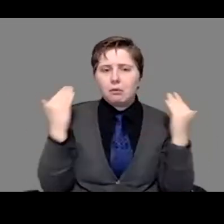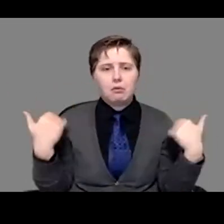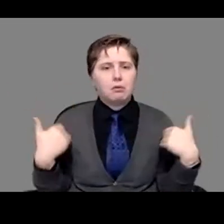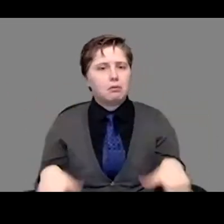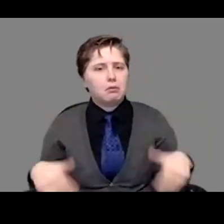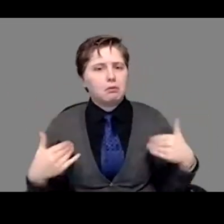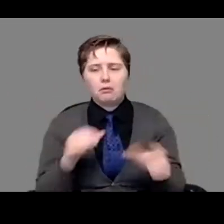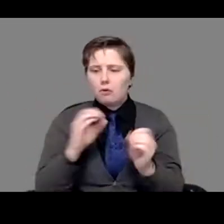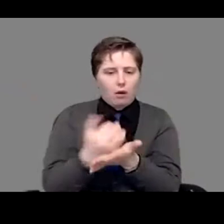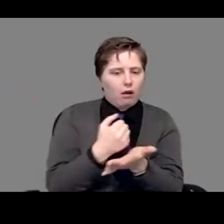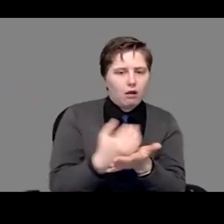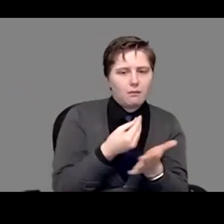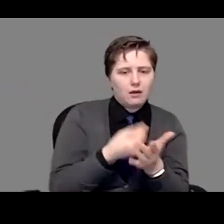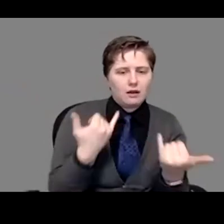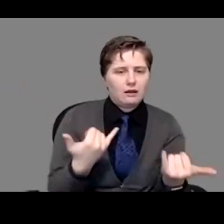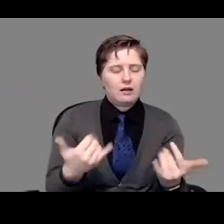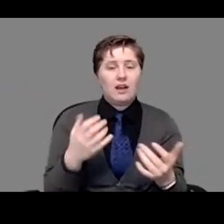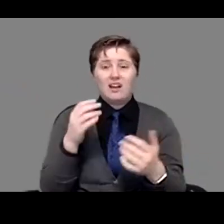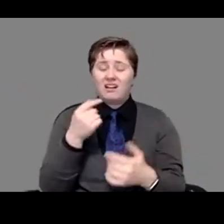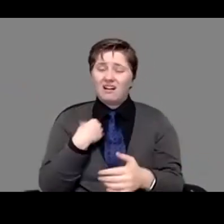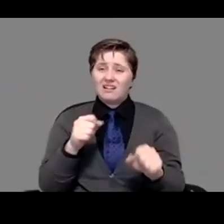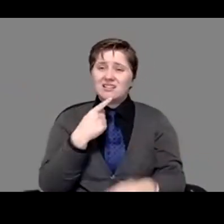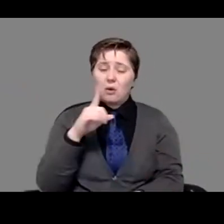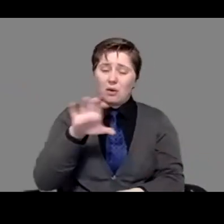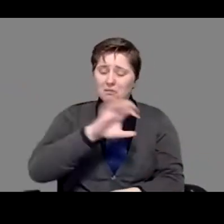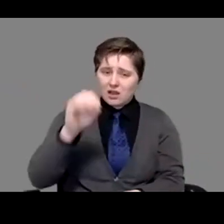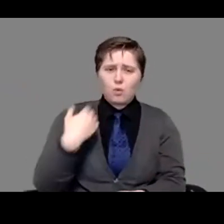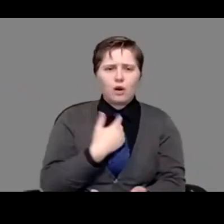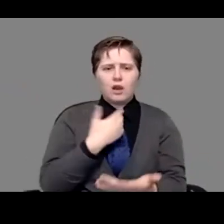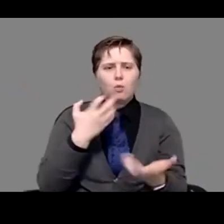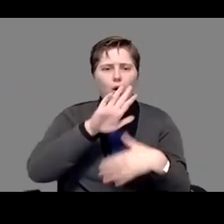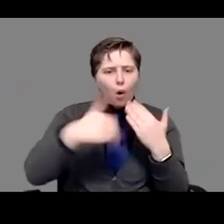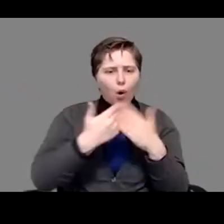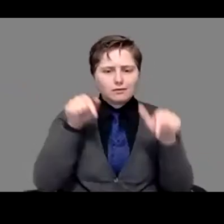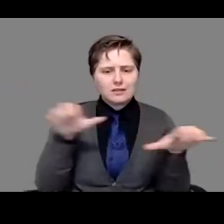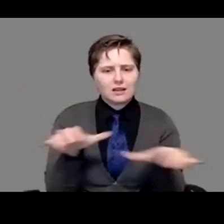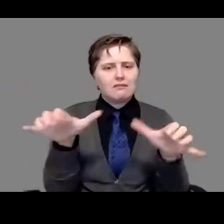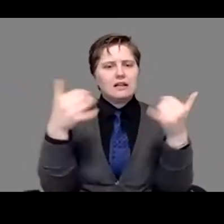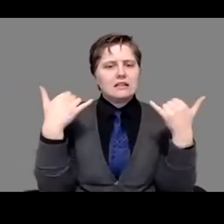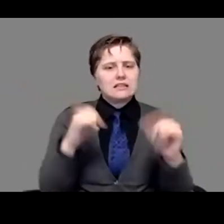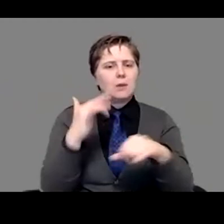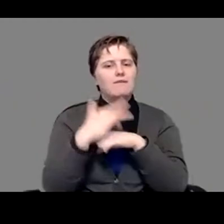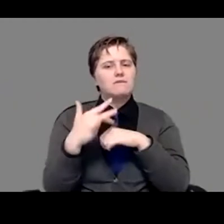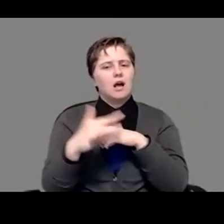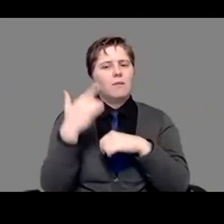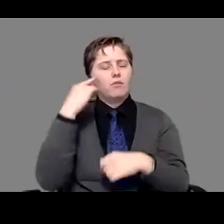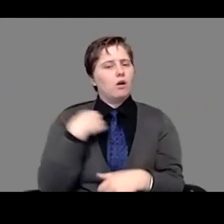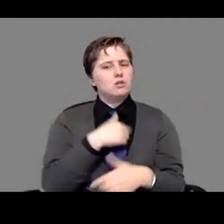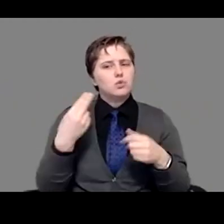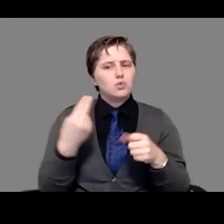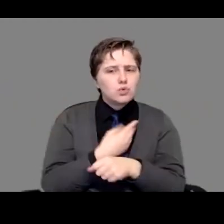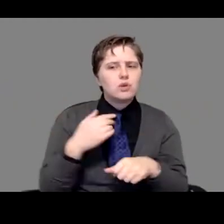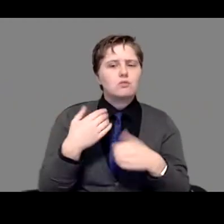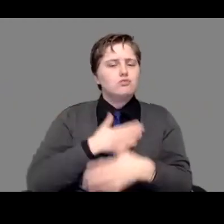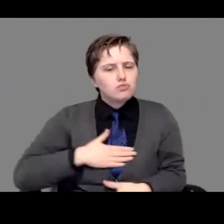100% certainty, when this is all over, we want all of this activity to still be available for us to use and enjoy